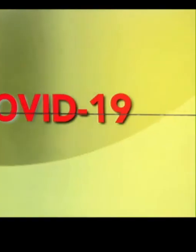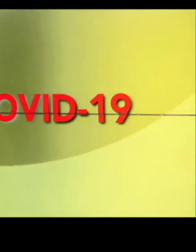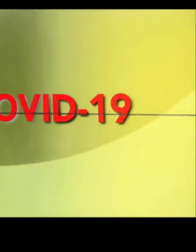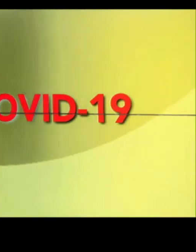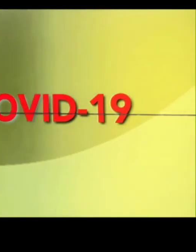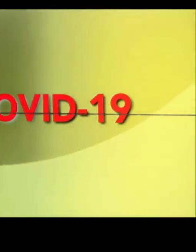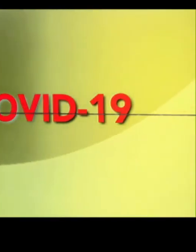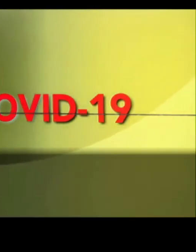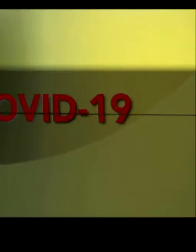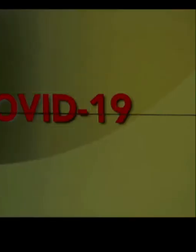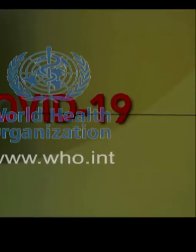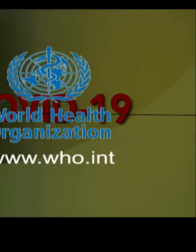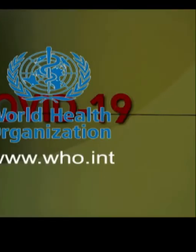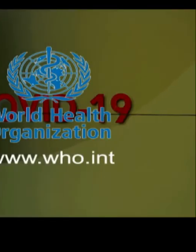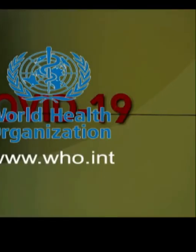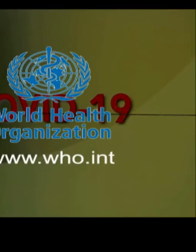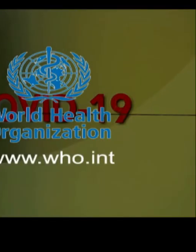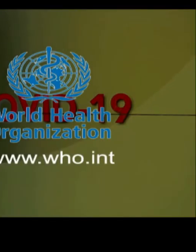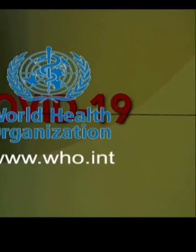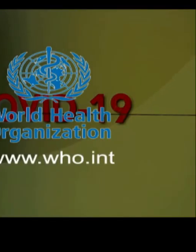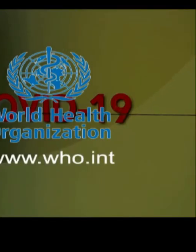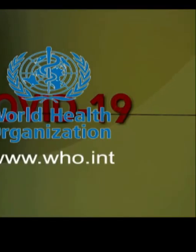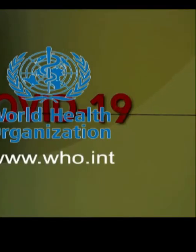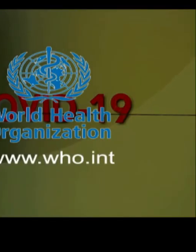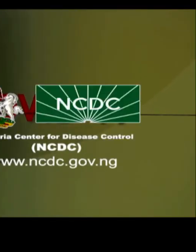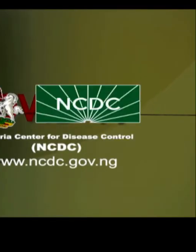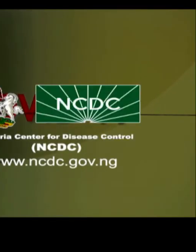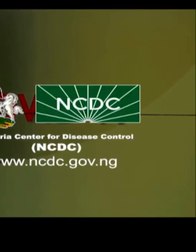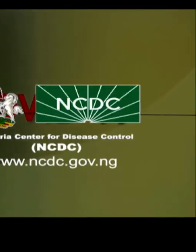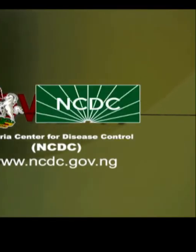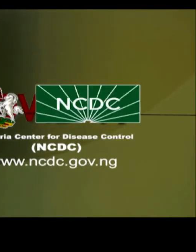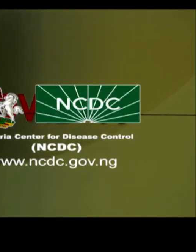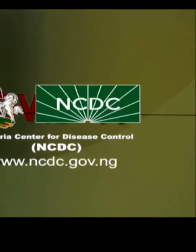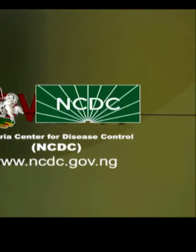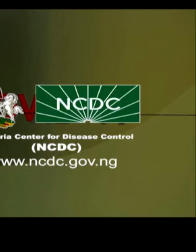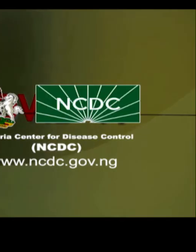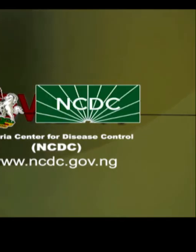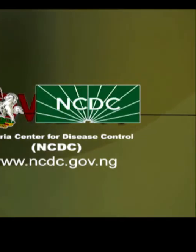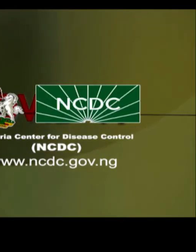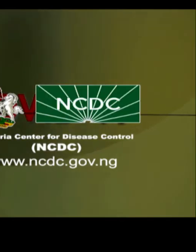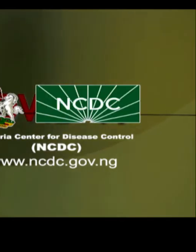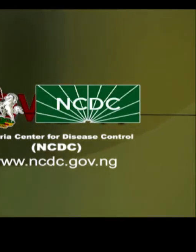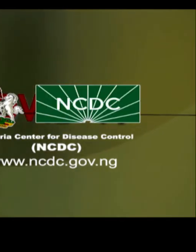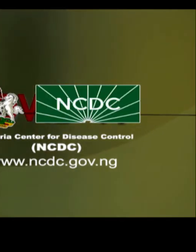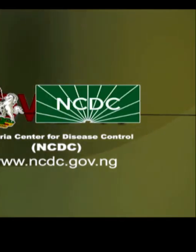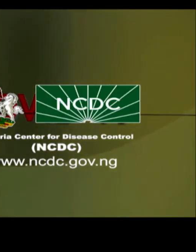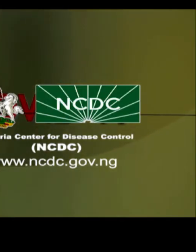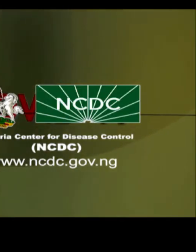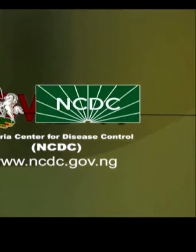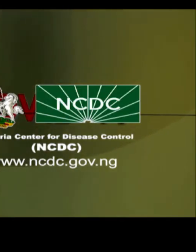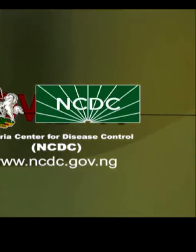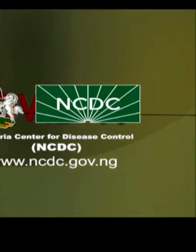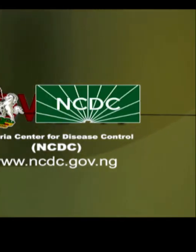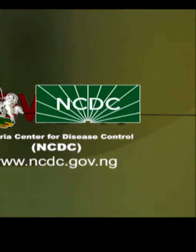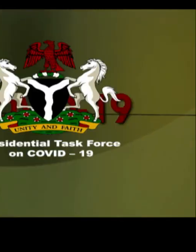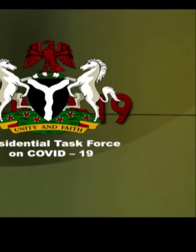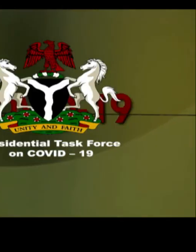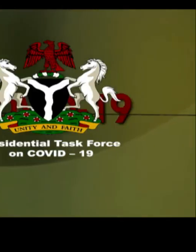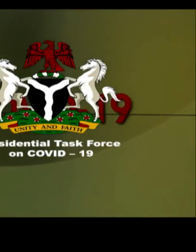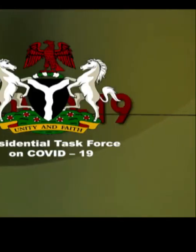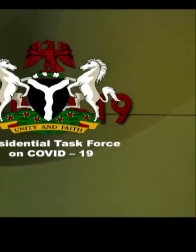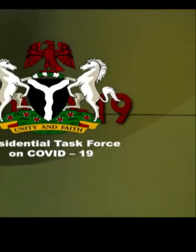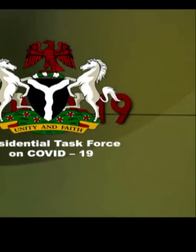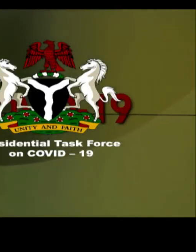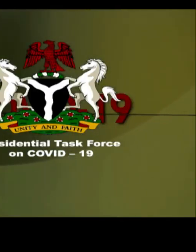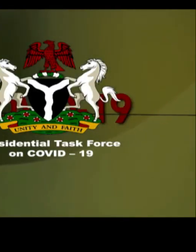For medical advice, go on the WHO website, Nigeria Center for Disease Control, NCDC website,